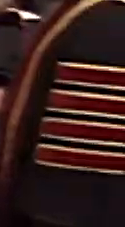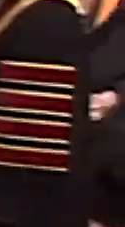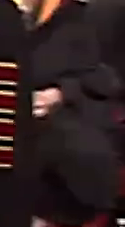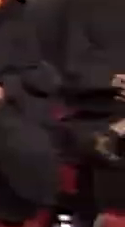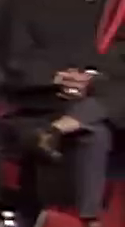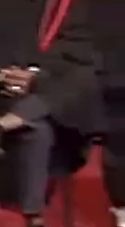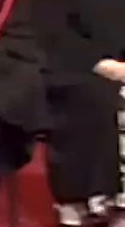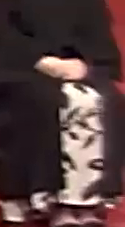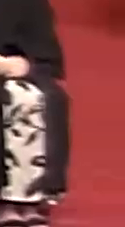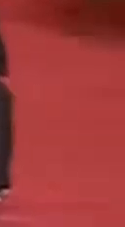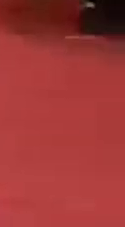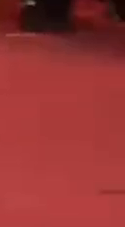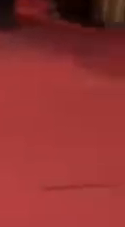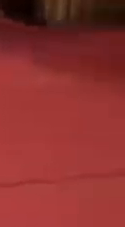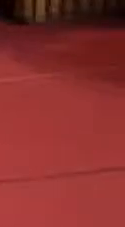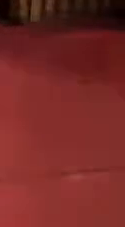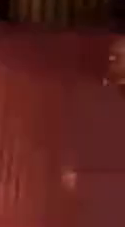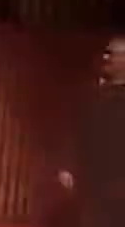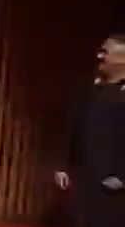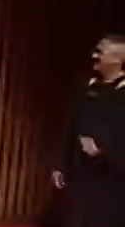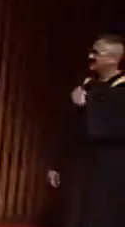Kelsey Emerson, honors.